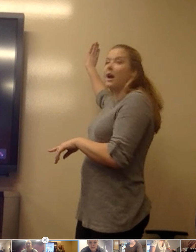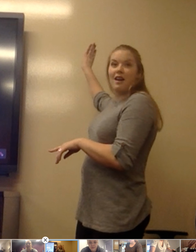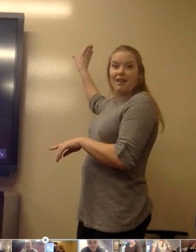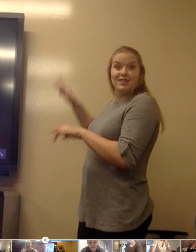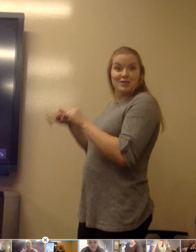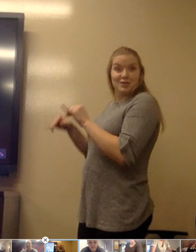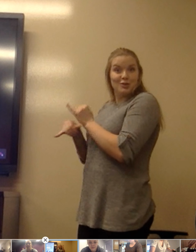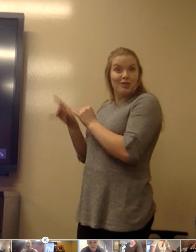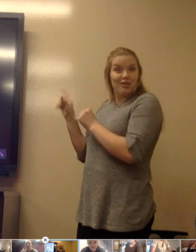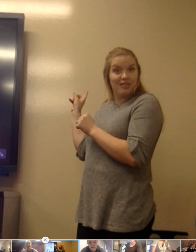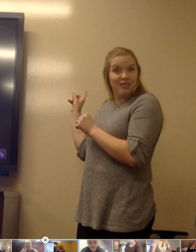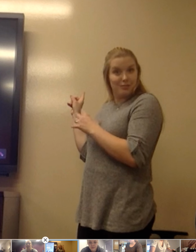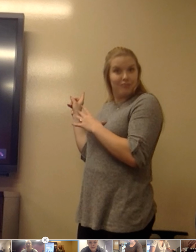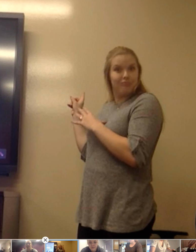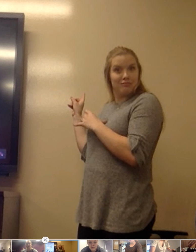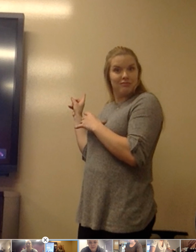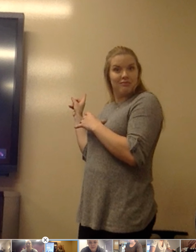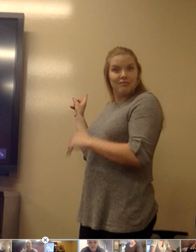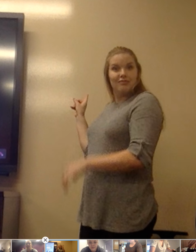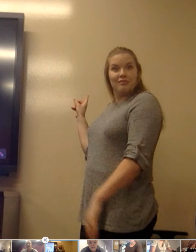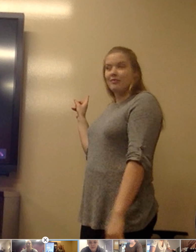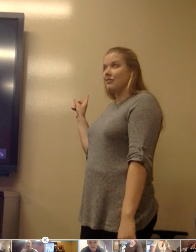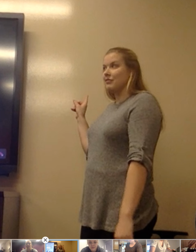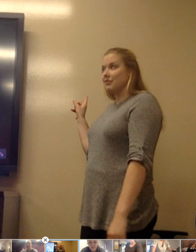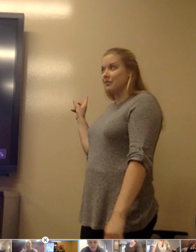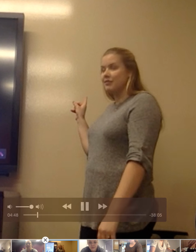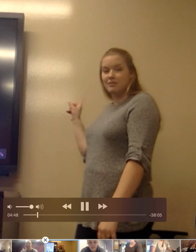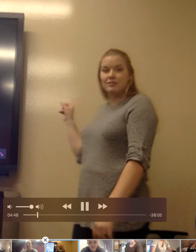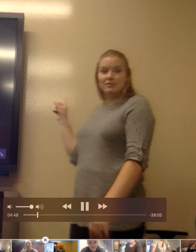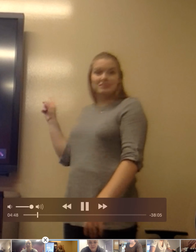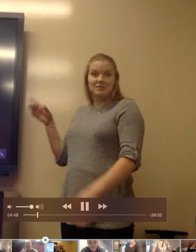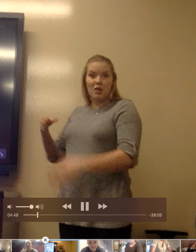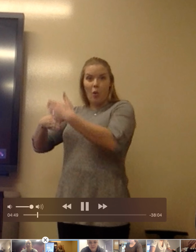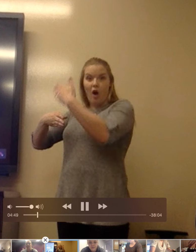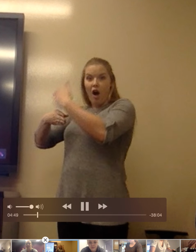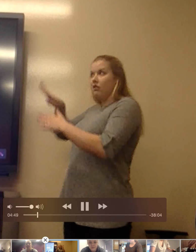There's still a plaque up on the wall at the deaf school in France.